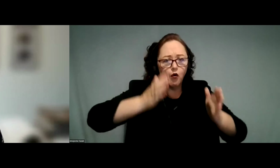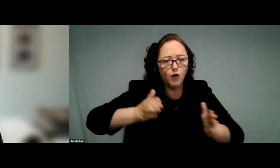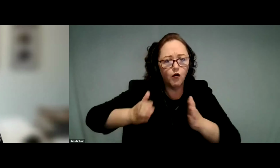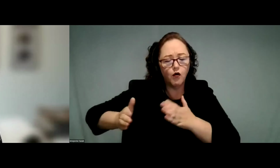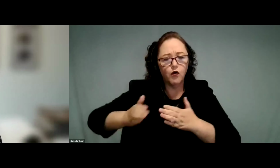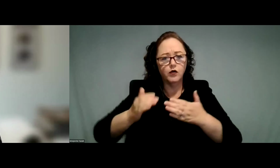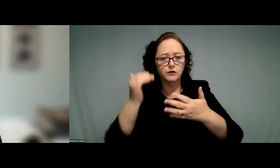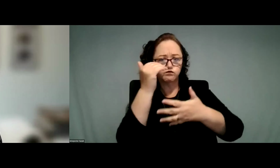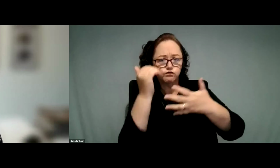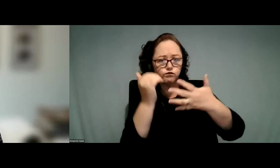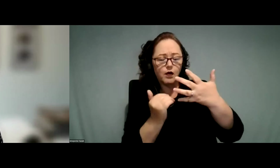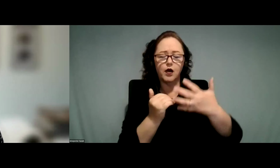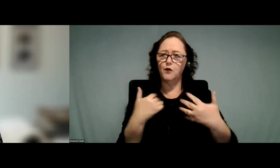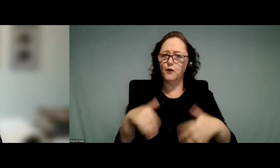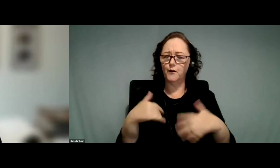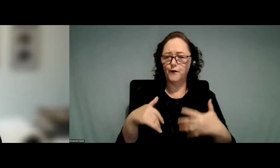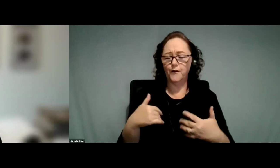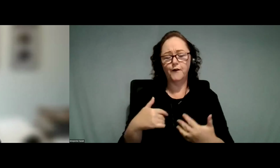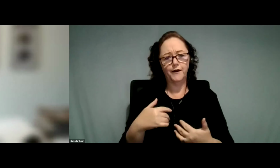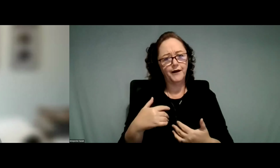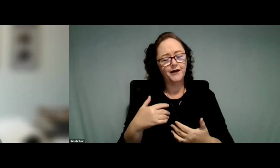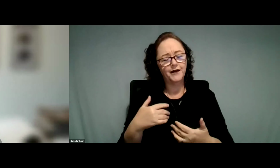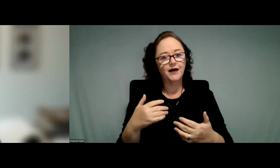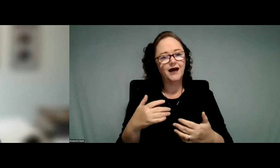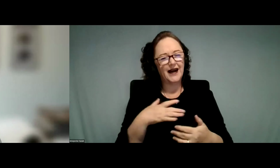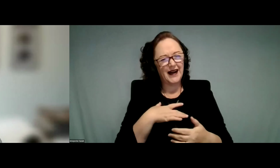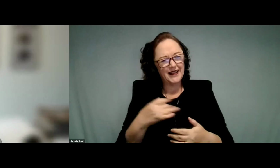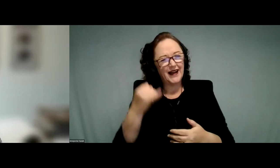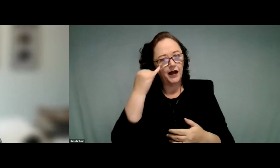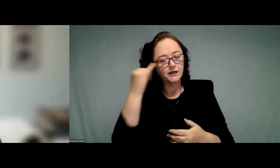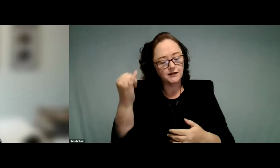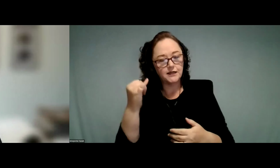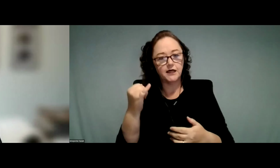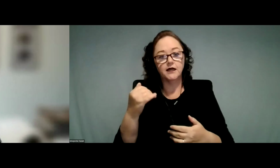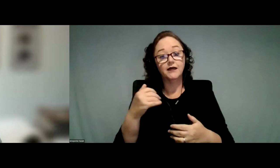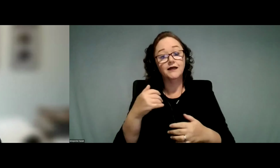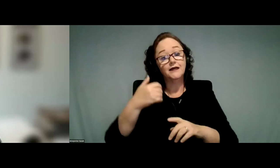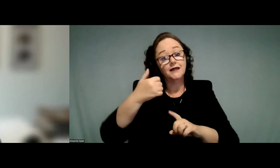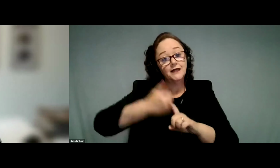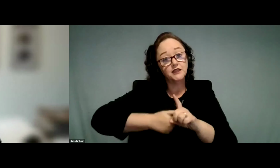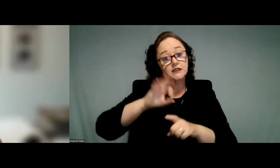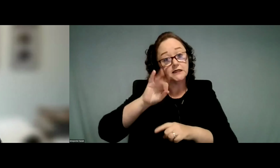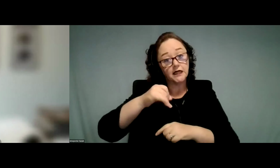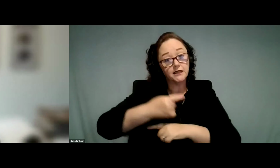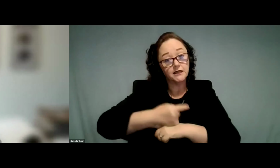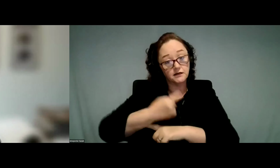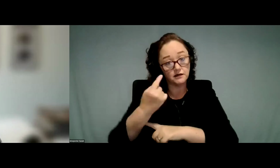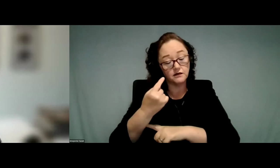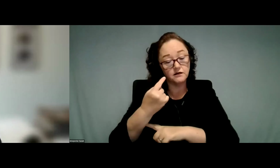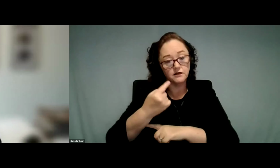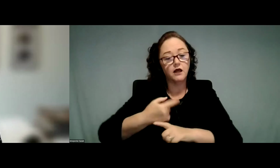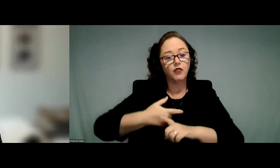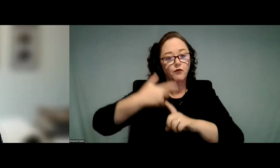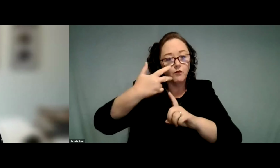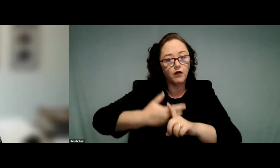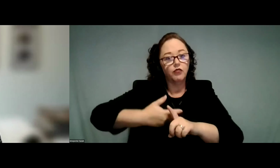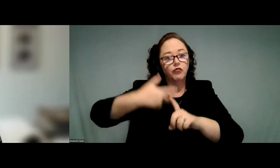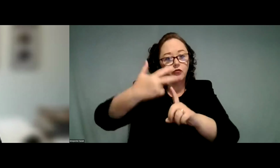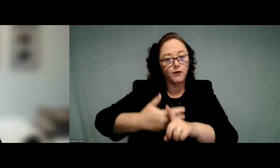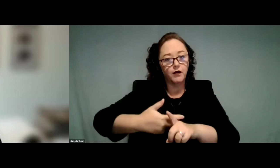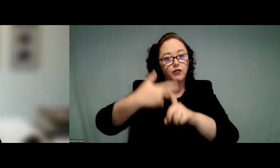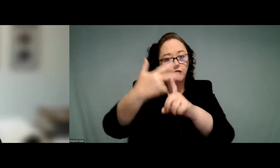helpfully. I love the notion of returning to these concepts every 90 days too, to see where you are kind of as a level setting. I